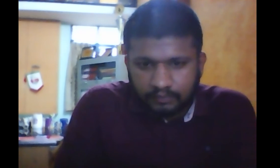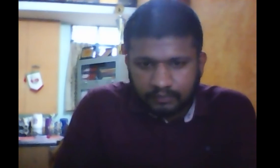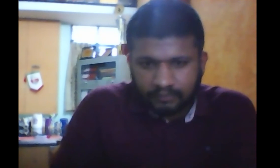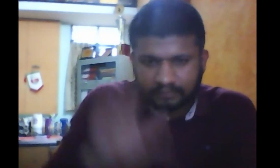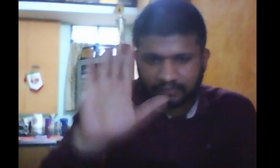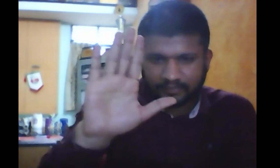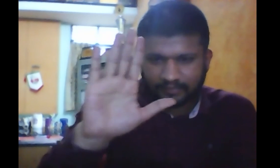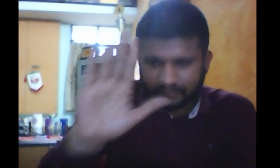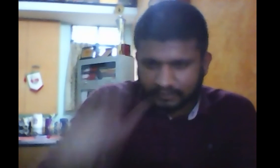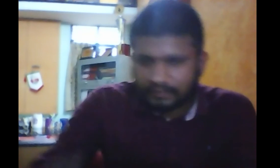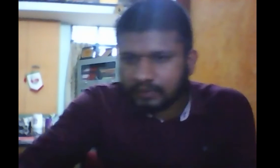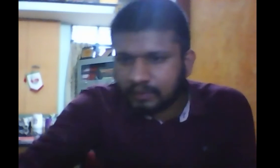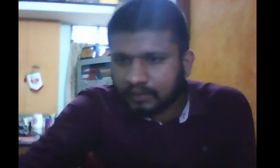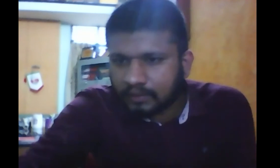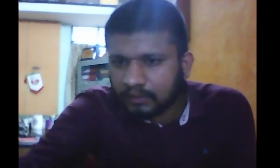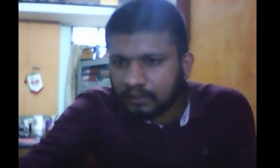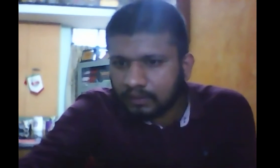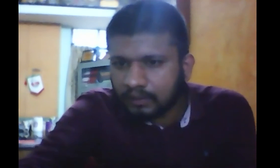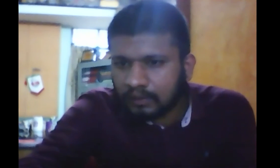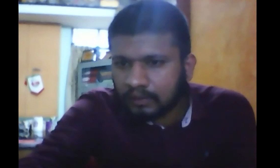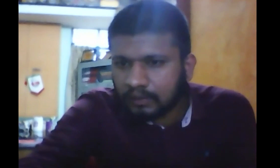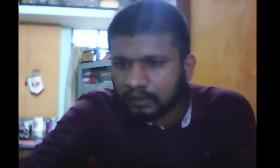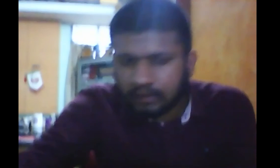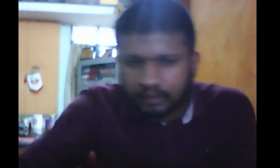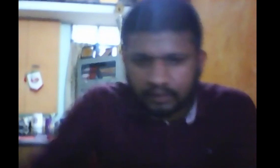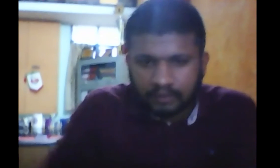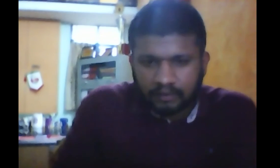Yeah. Just raise your hand. Yeah, right. What is this?